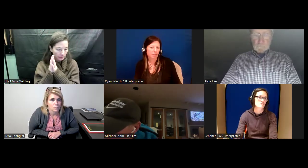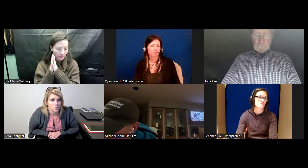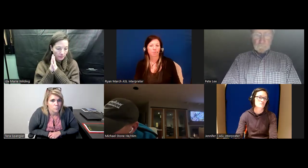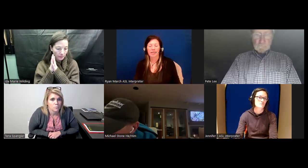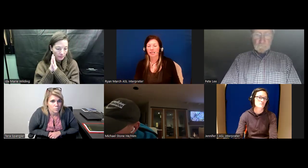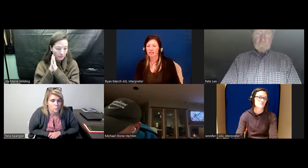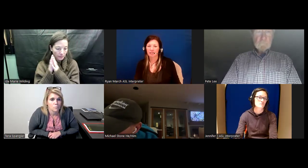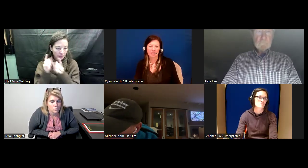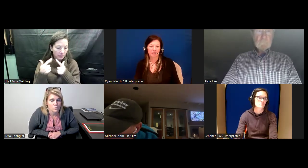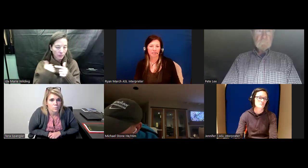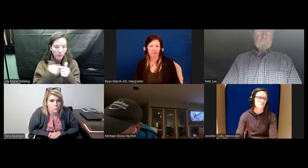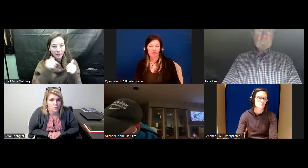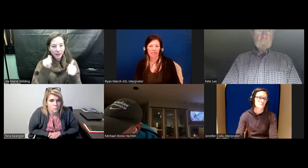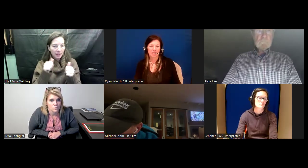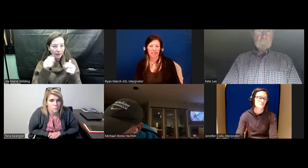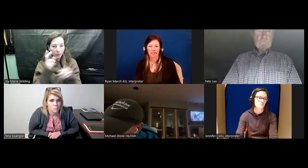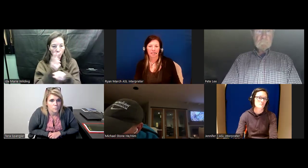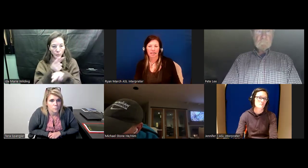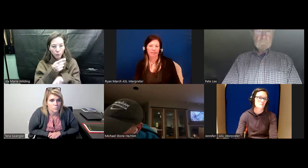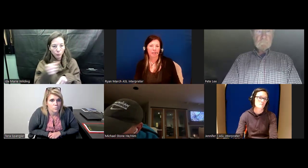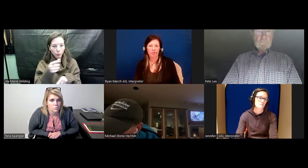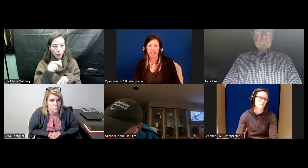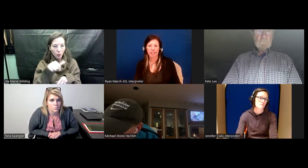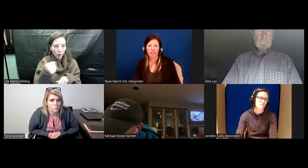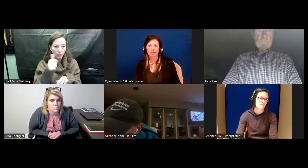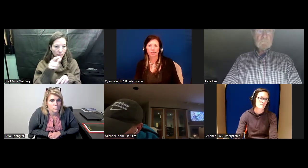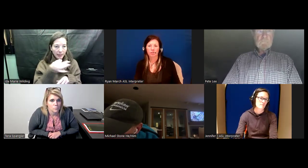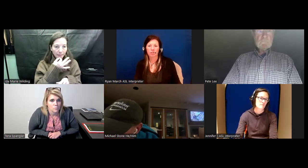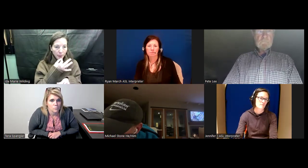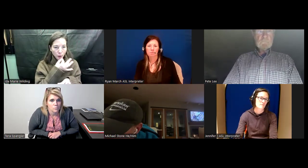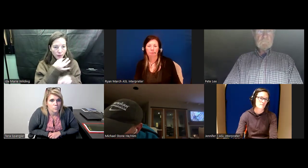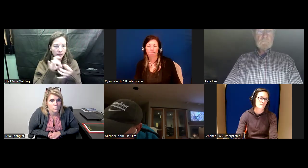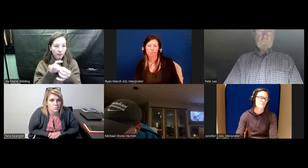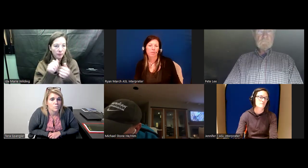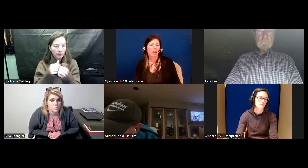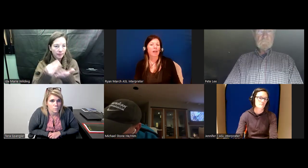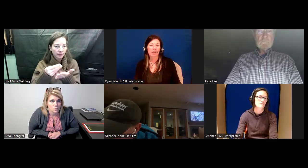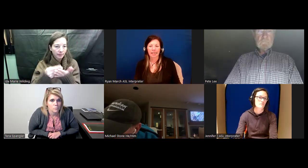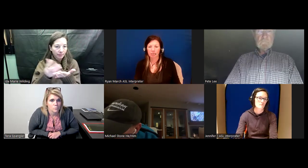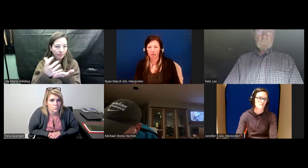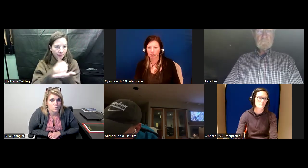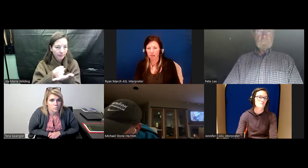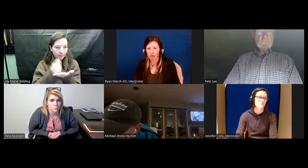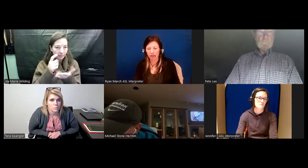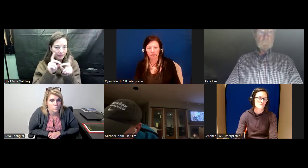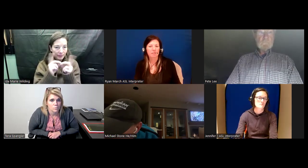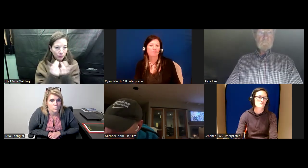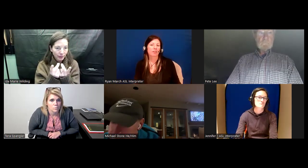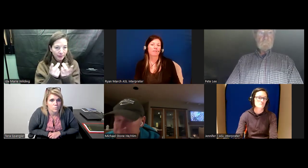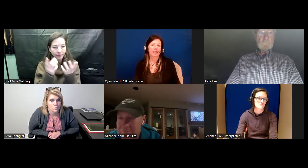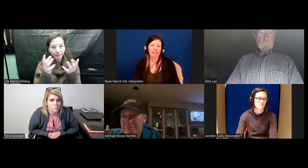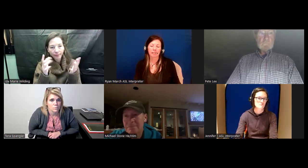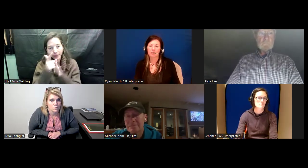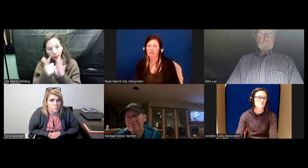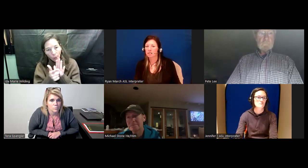licensure, ASL skills, and then we can use other experts as well for